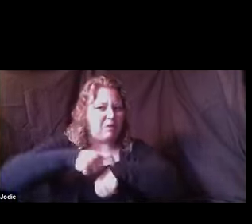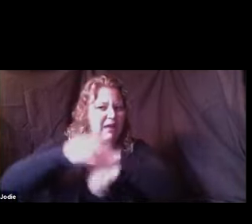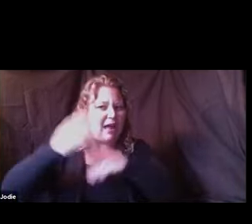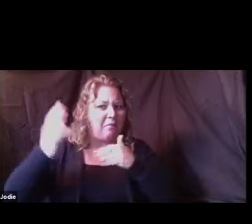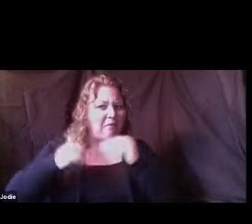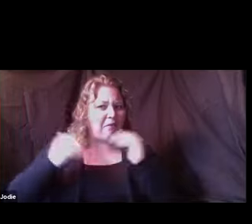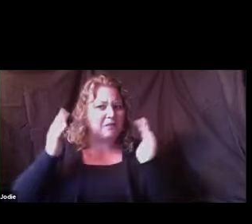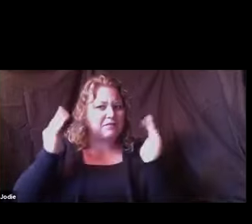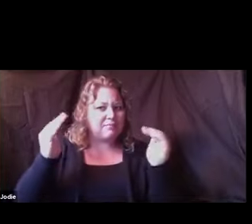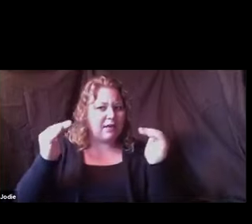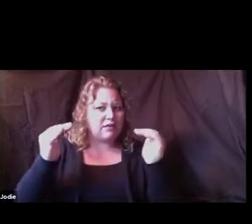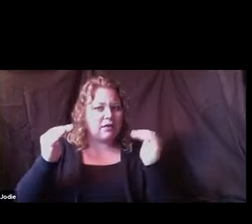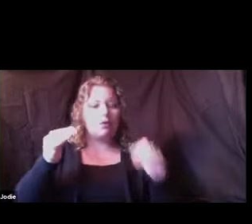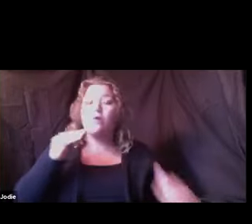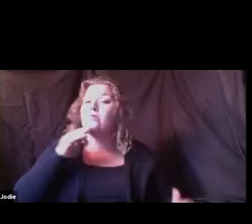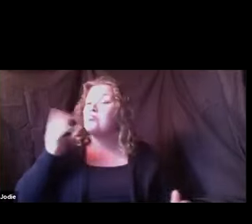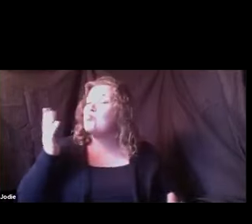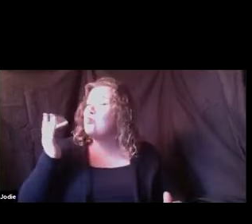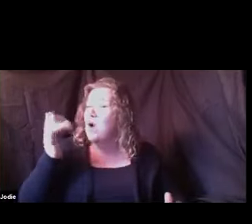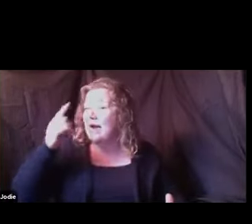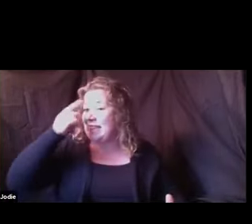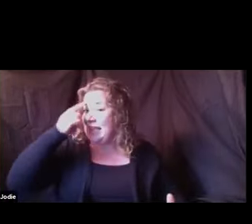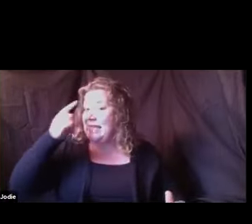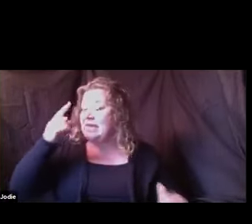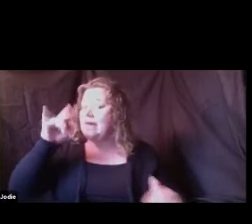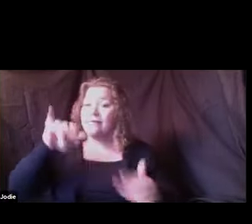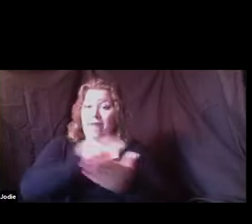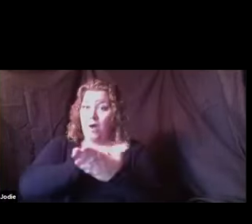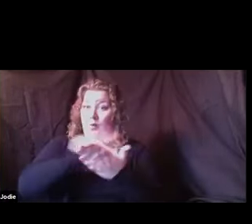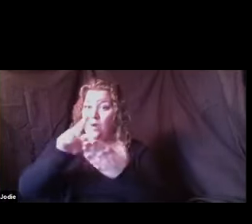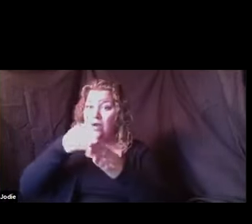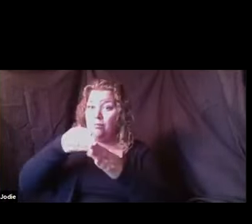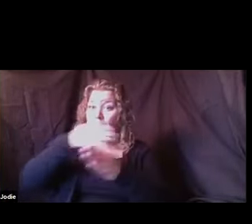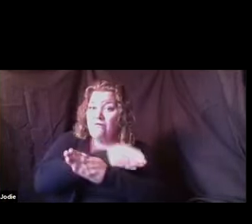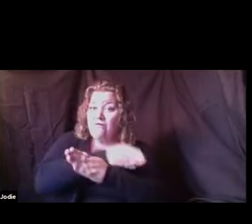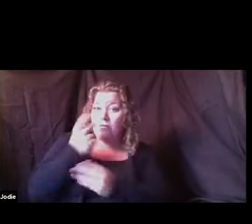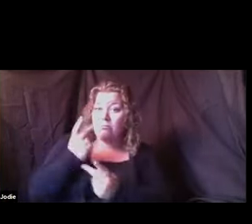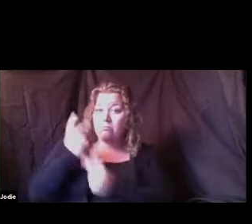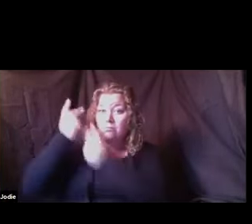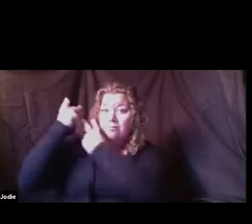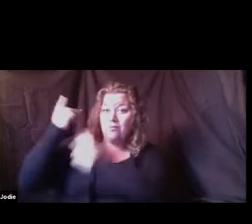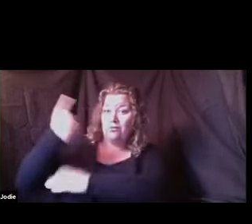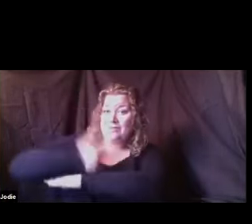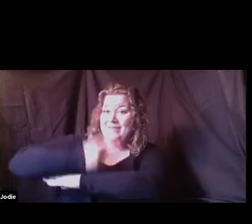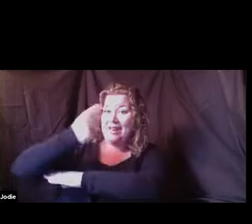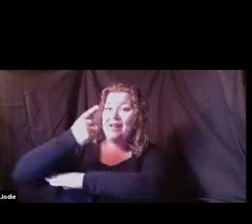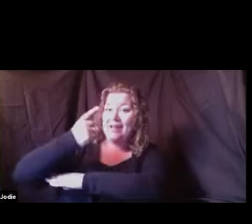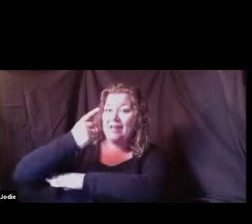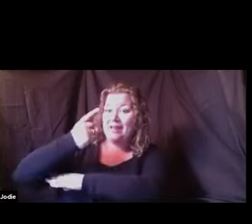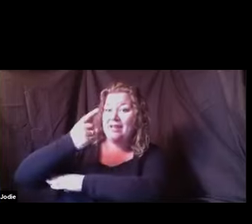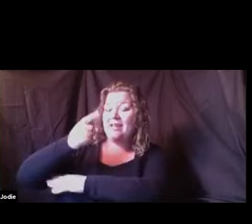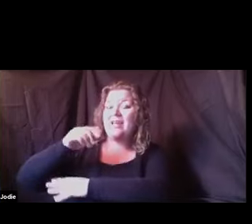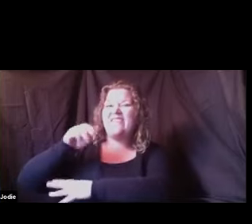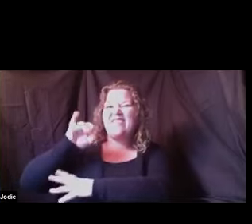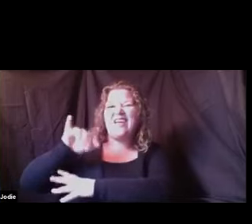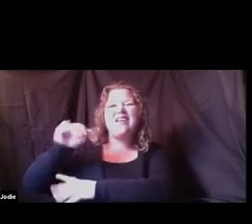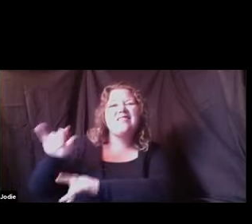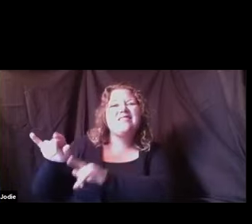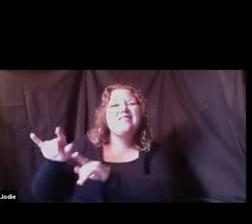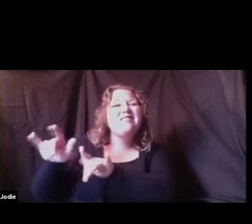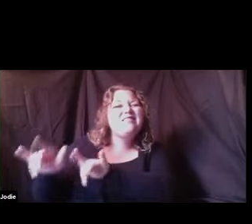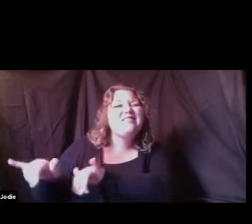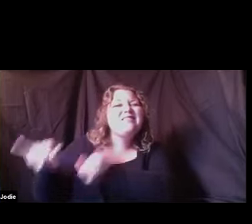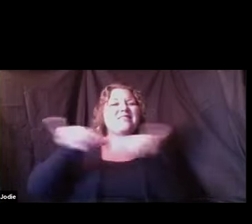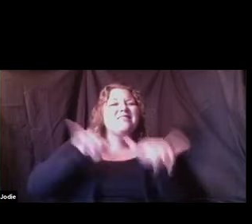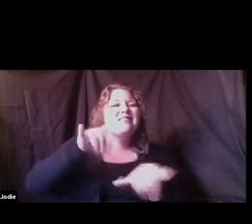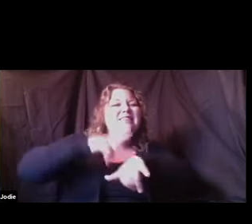the week before Memorial Day was the same time that long-term care facilities across the state were receiving